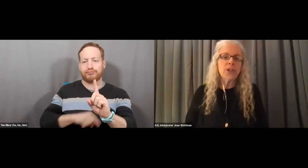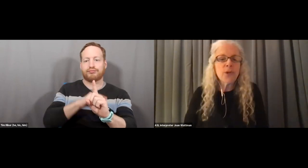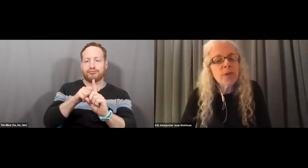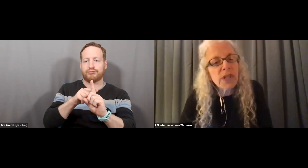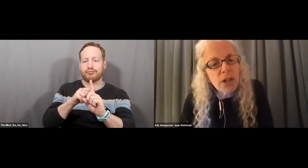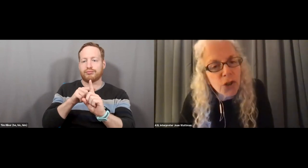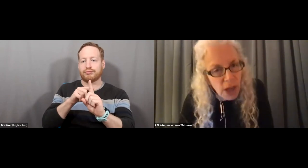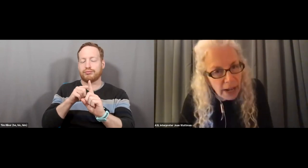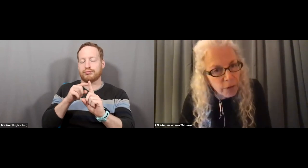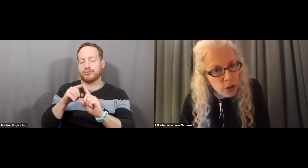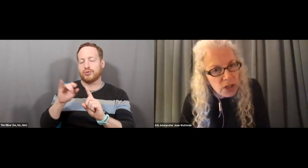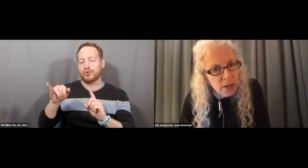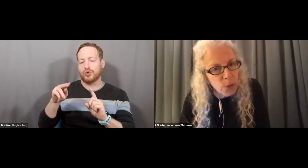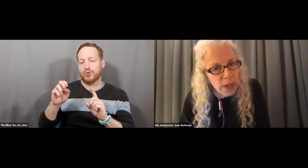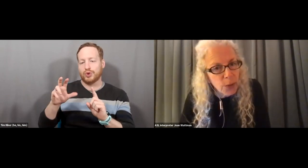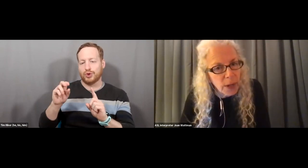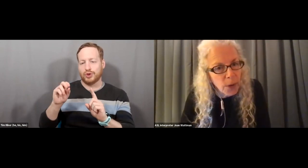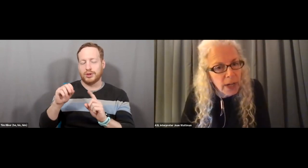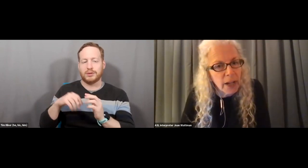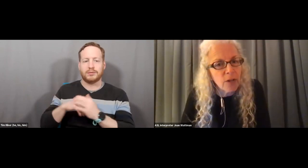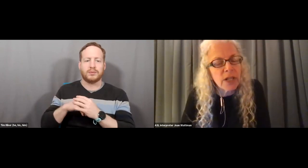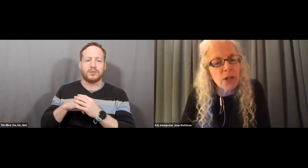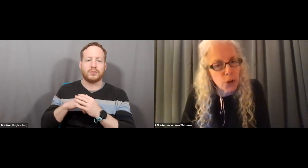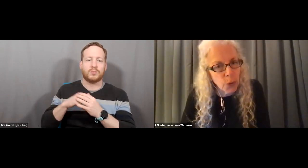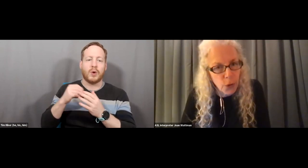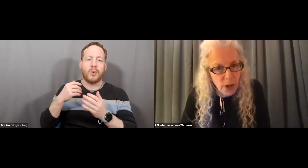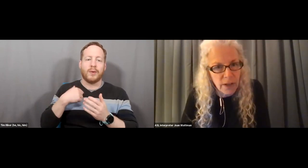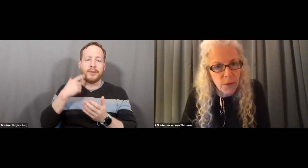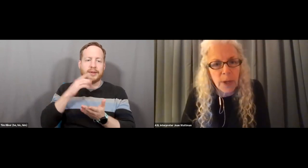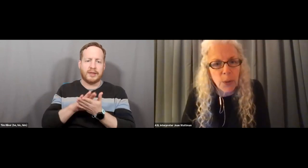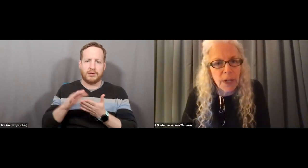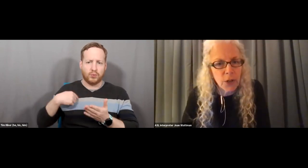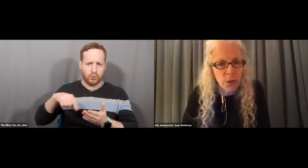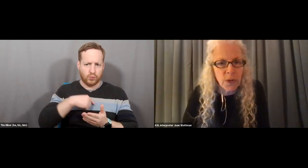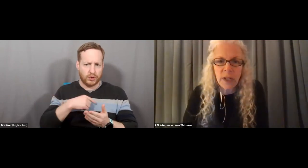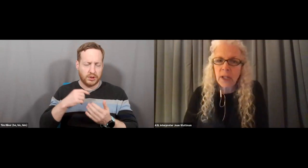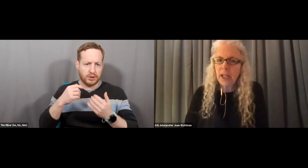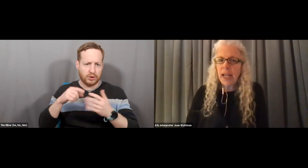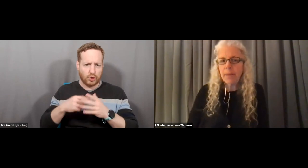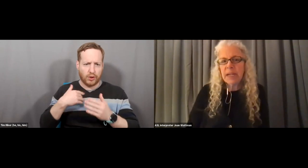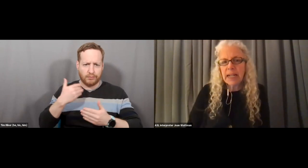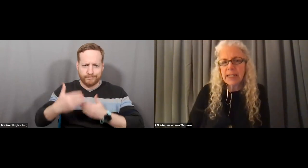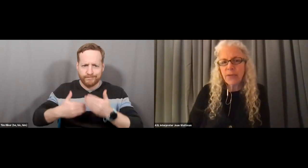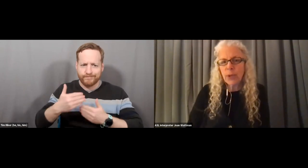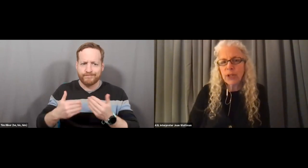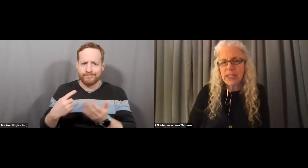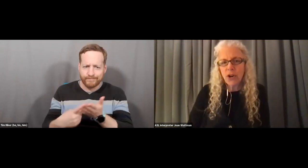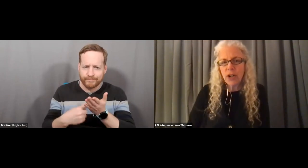FY22 starts July 1st of 2021 and goes until June 30th of 2022. And it'd be nice if we could start